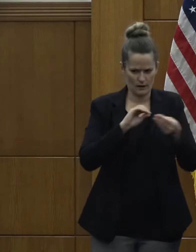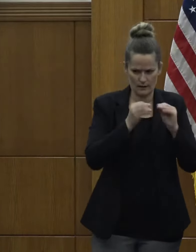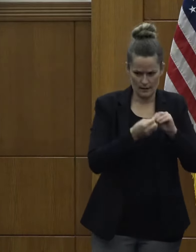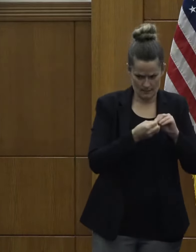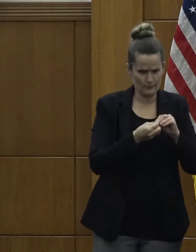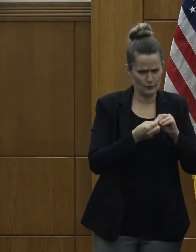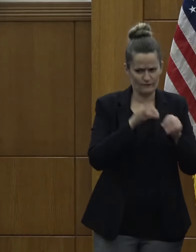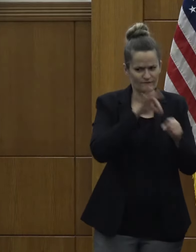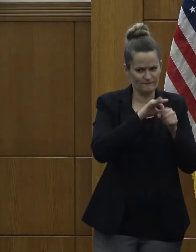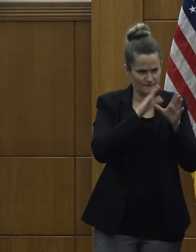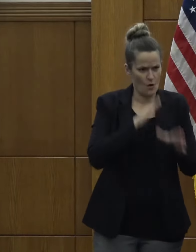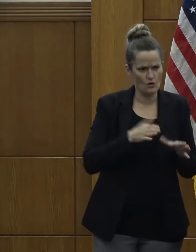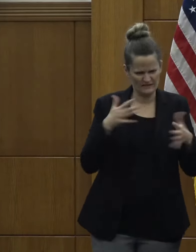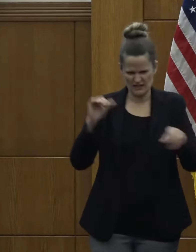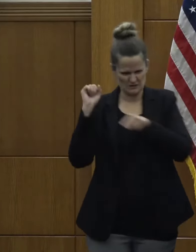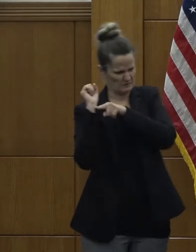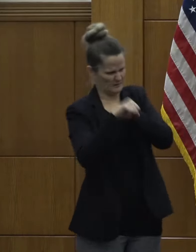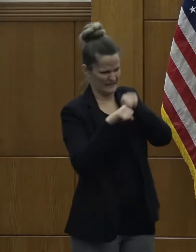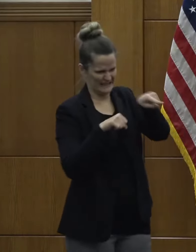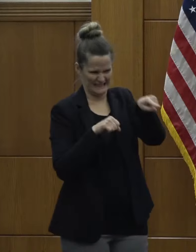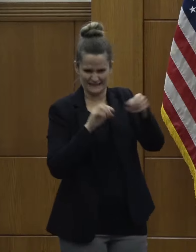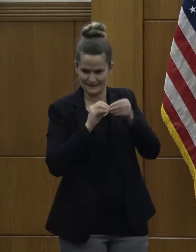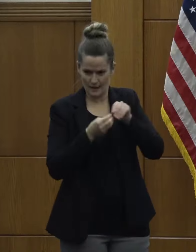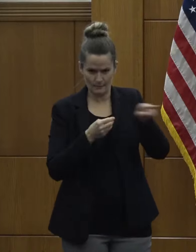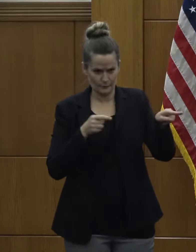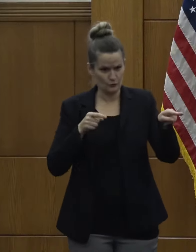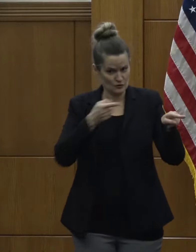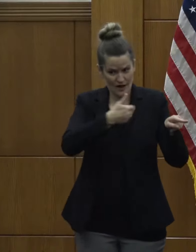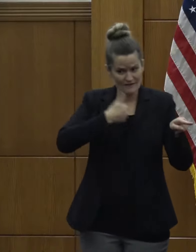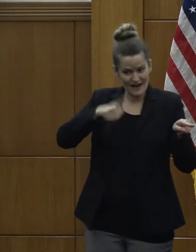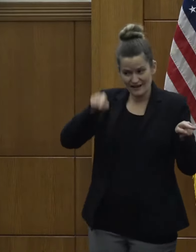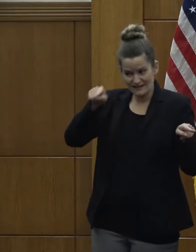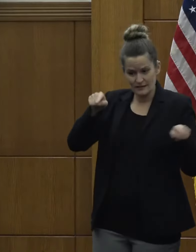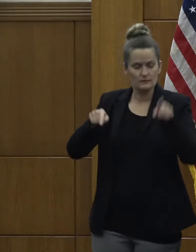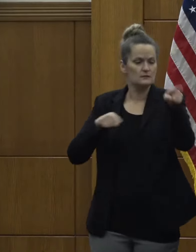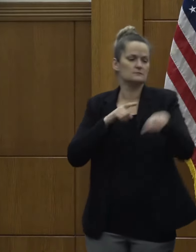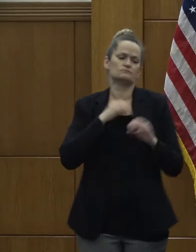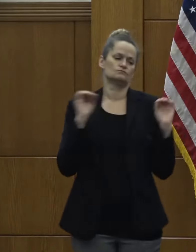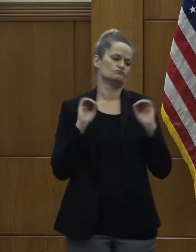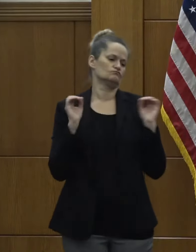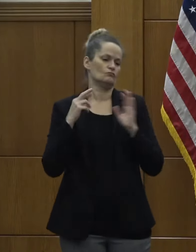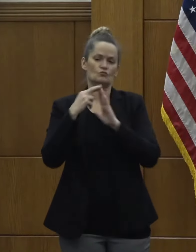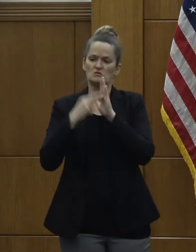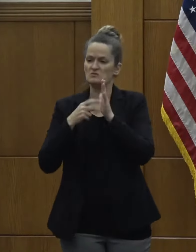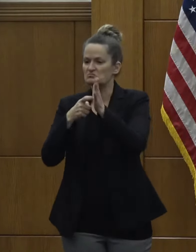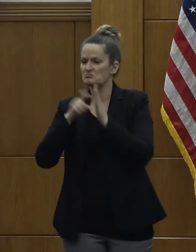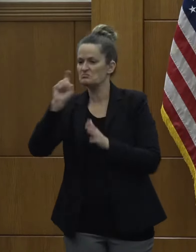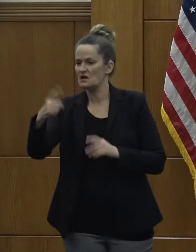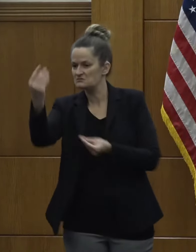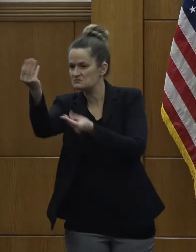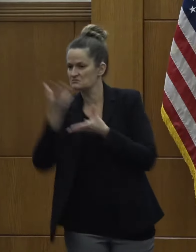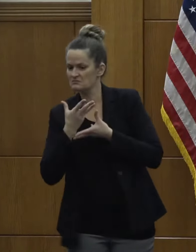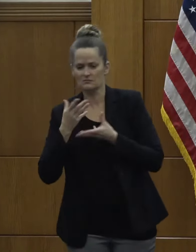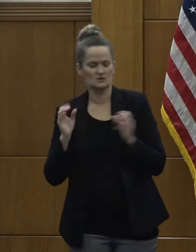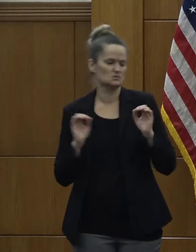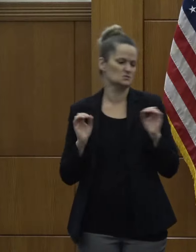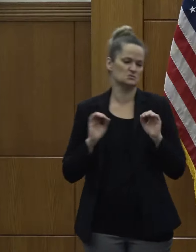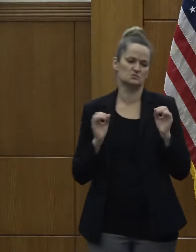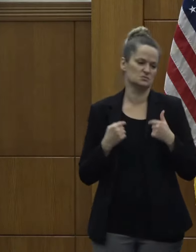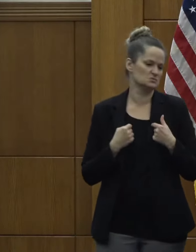that registrars report turnout to us during the day. So, what we're hearing is just anecdotal like what you are. So I had not heard that